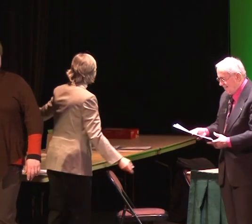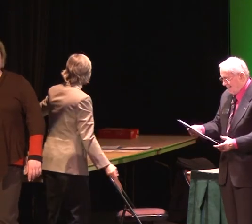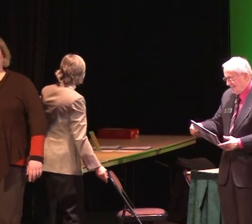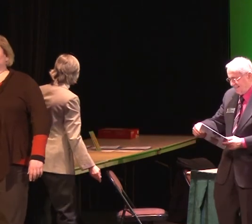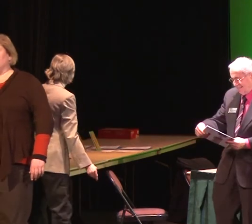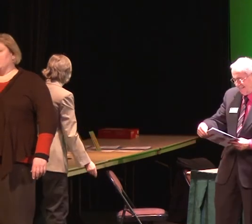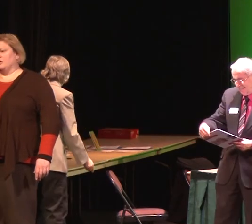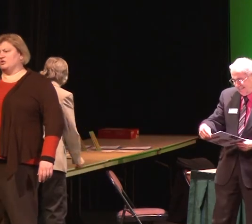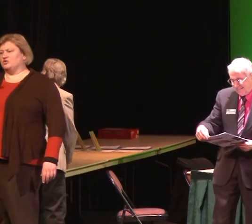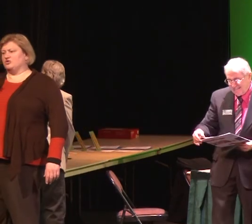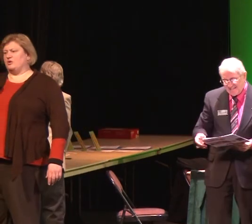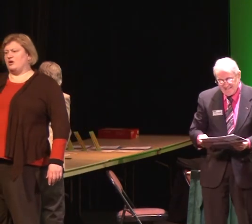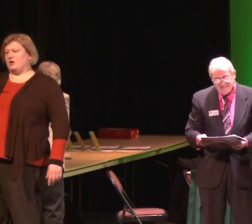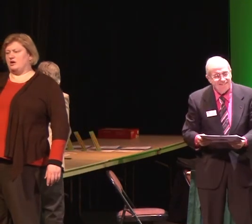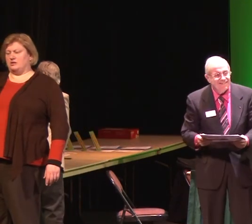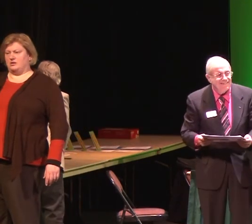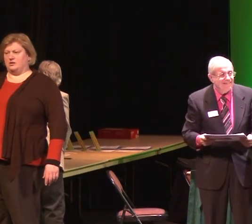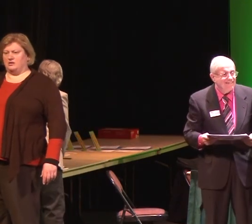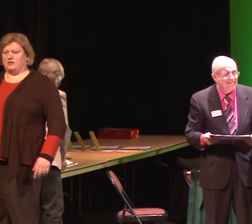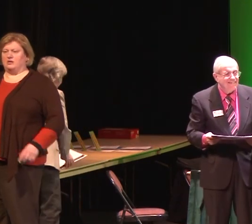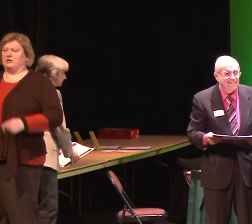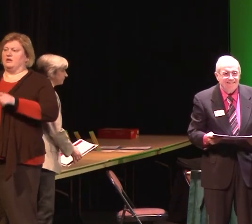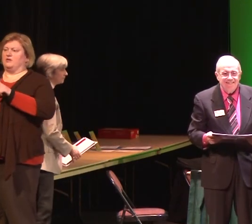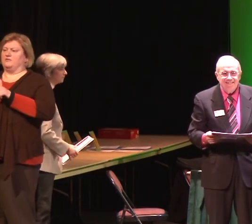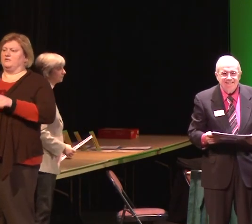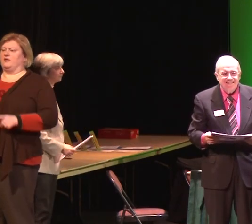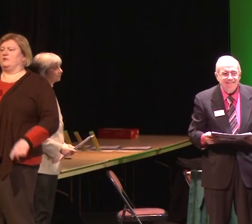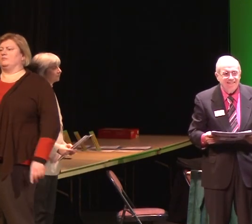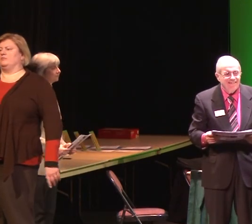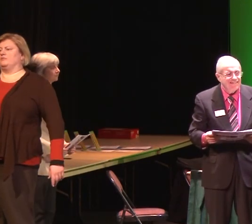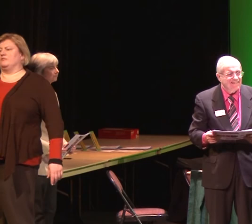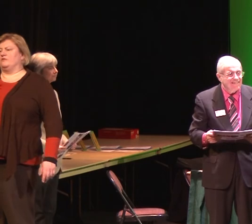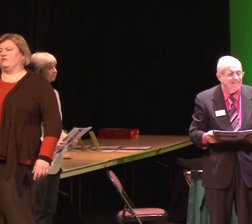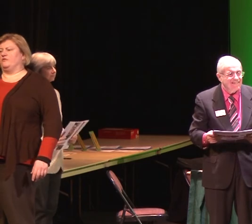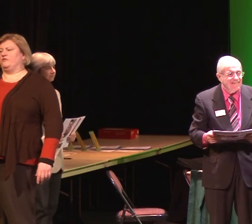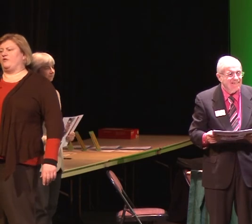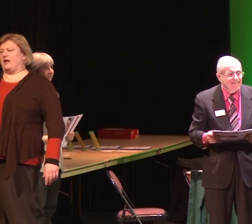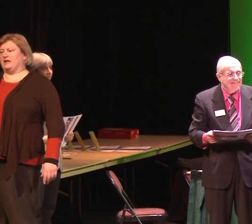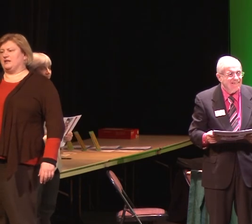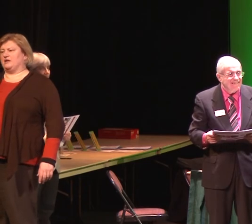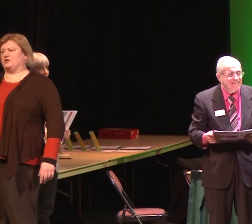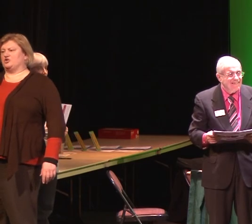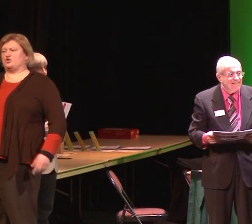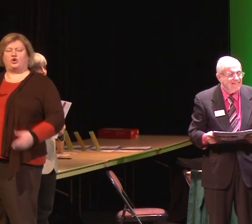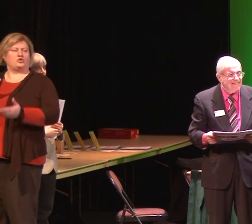Shraddha L. Iyer from Ben Franklin Charter School.